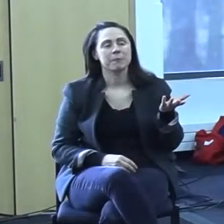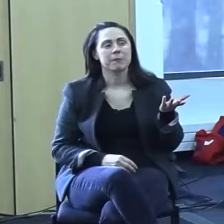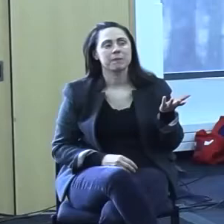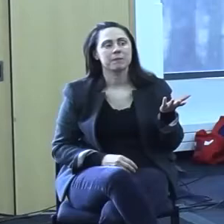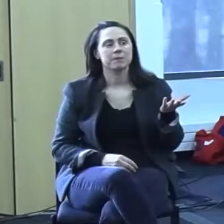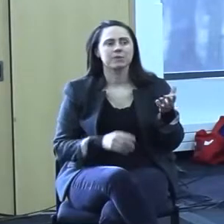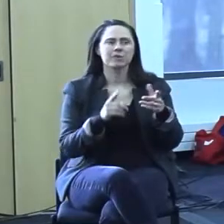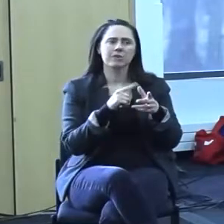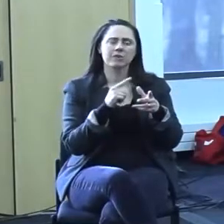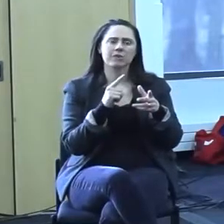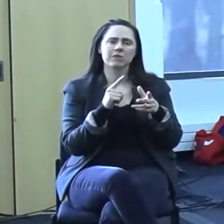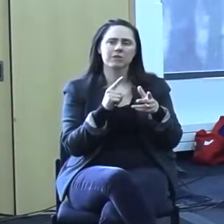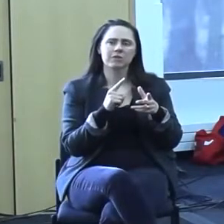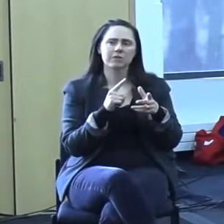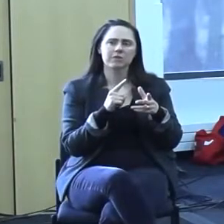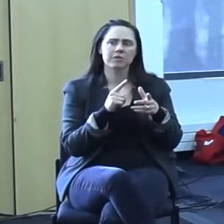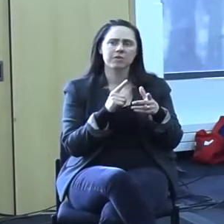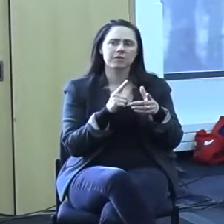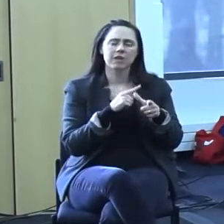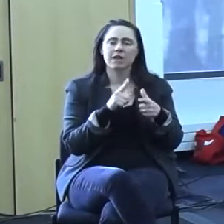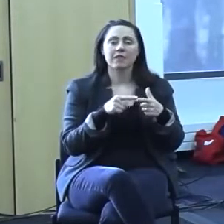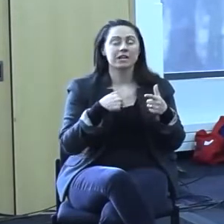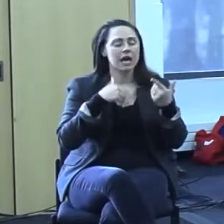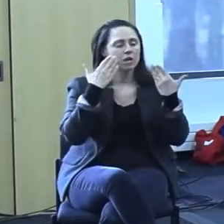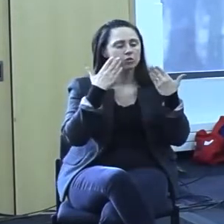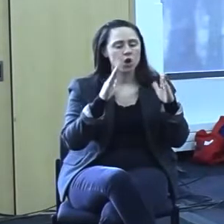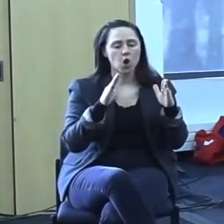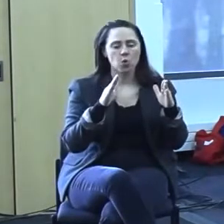and then I don't know,